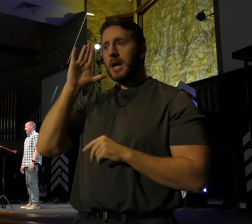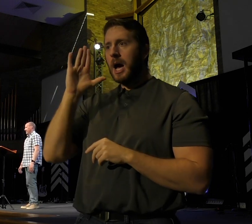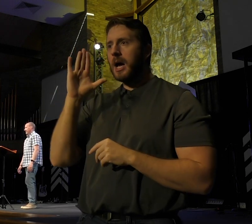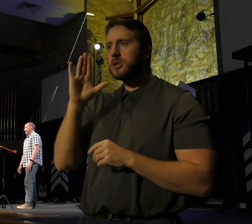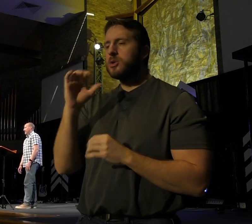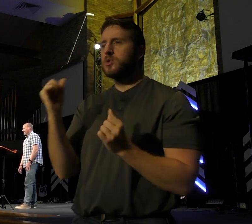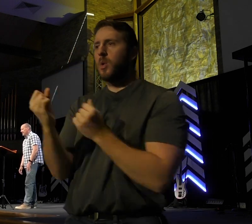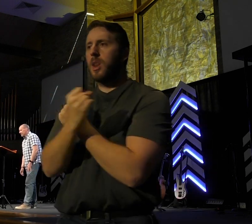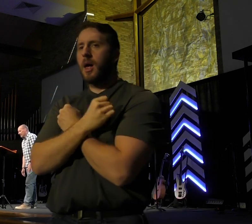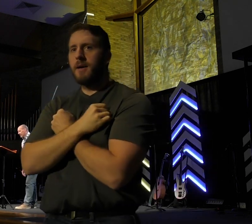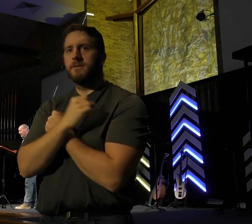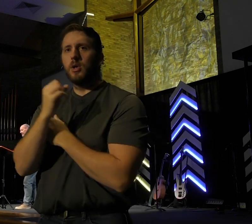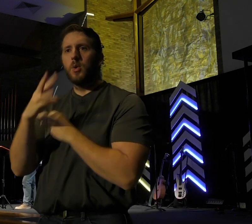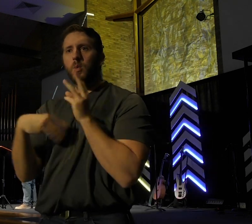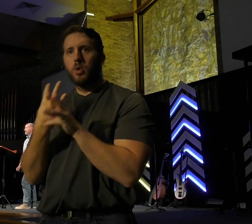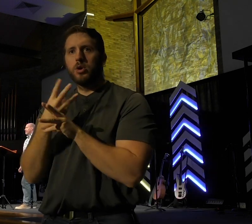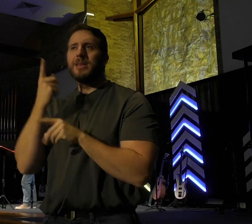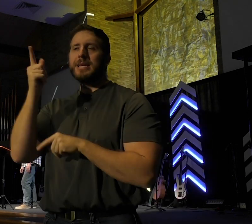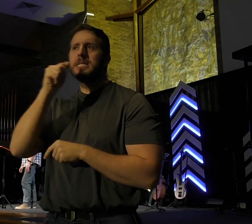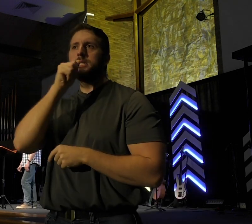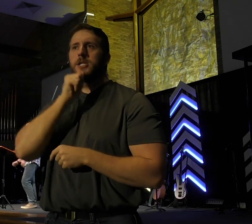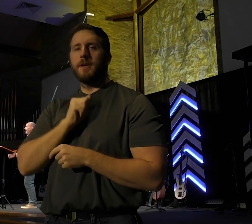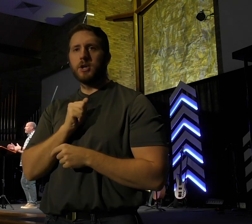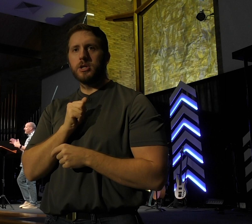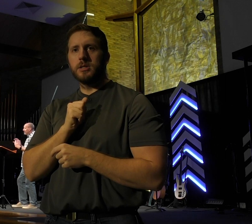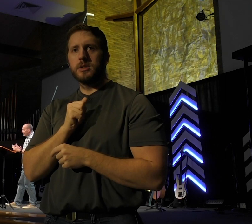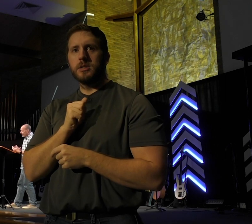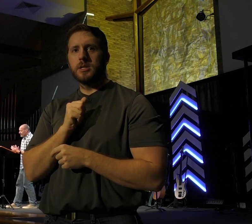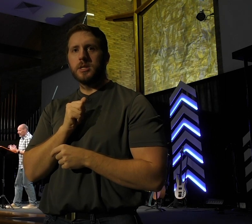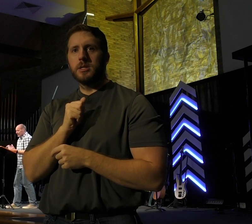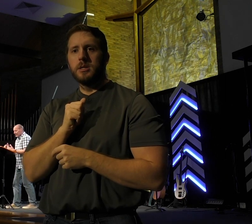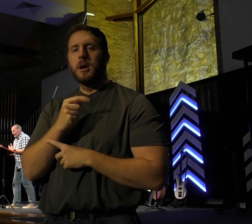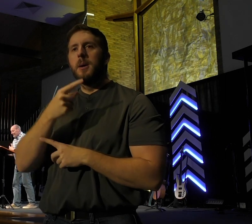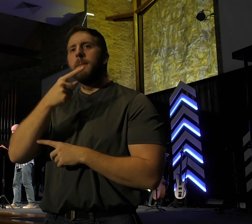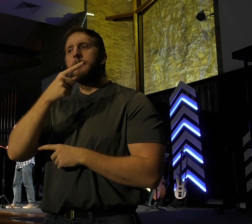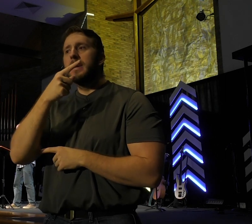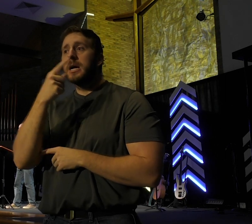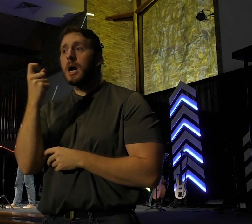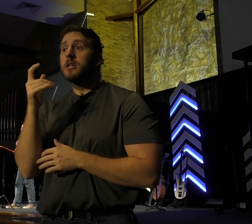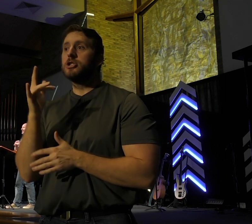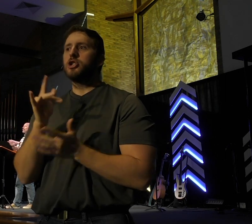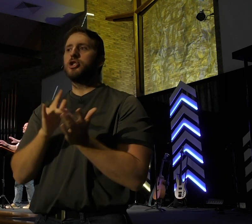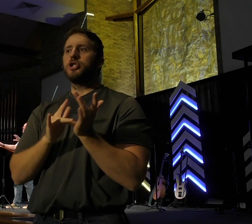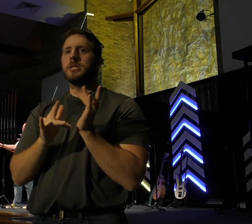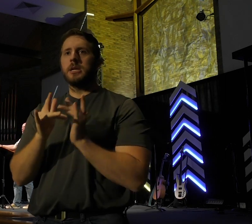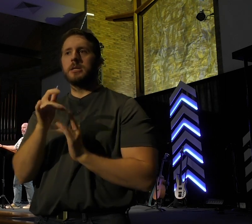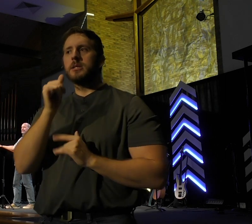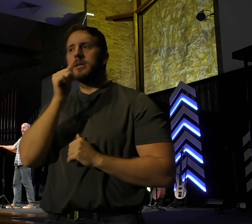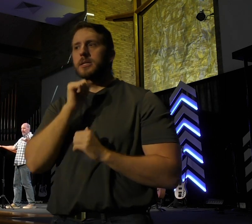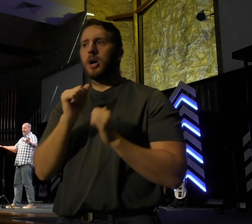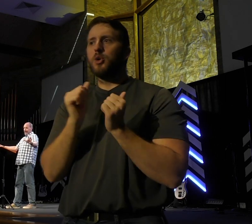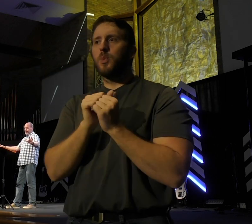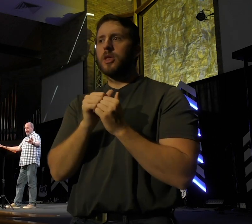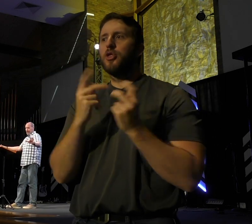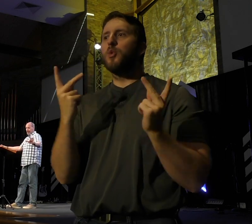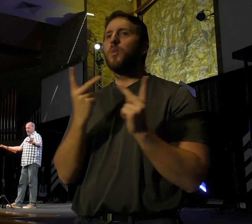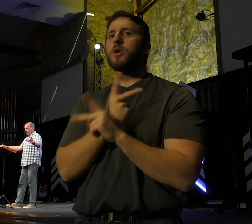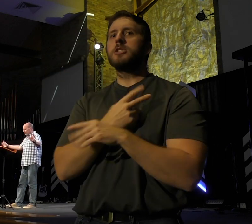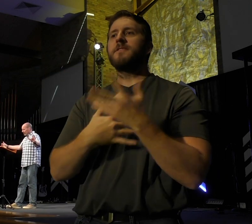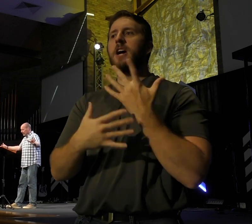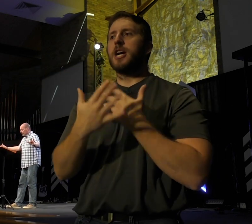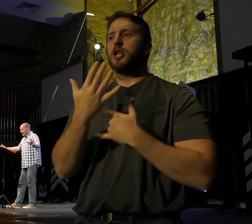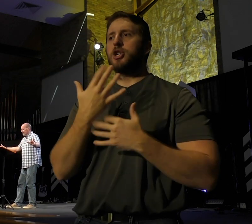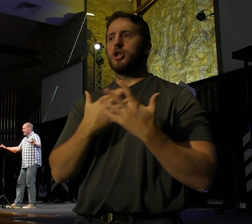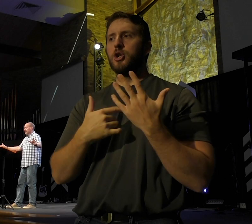world that he suffered. And because Jesus dealt with the worst fire